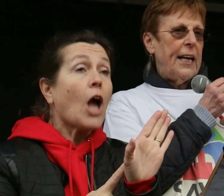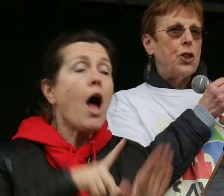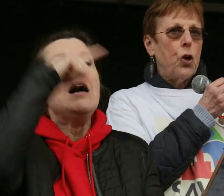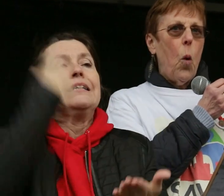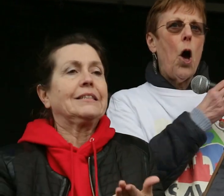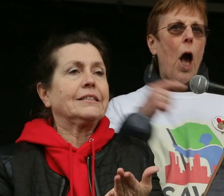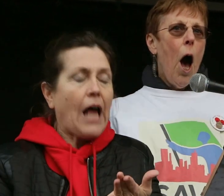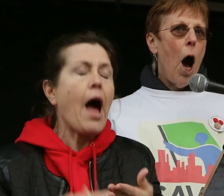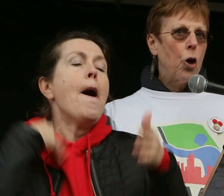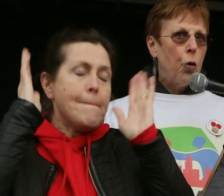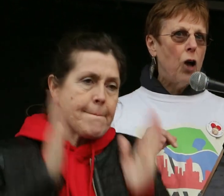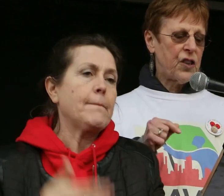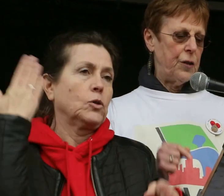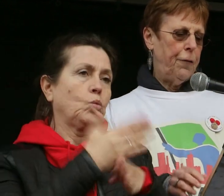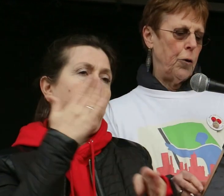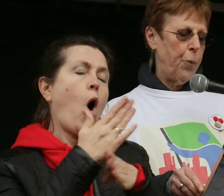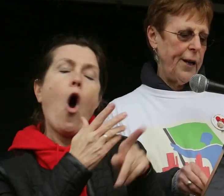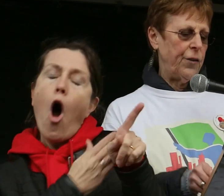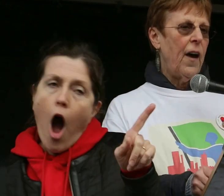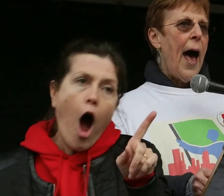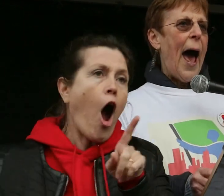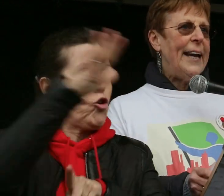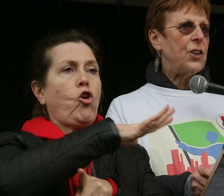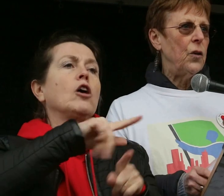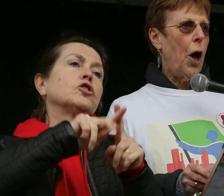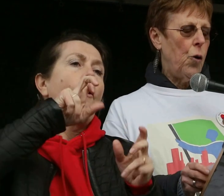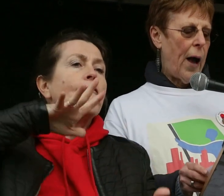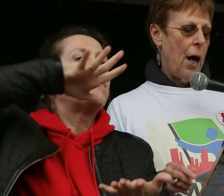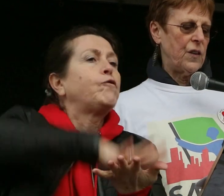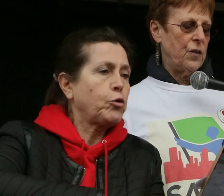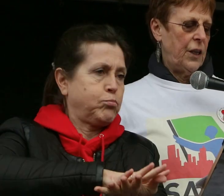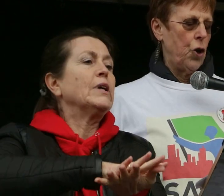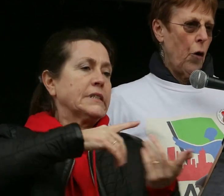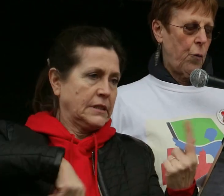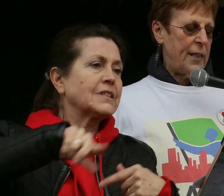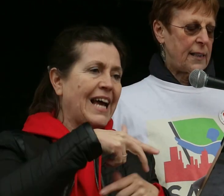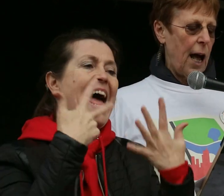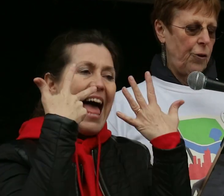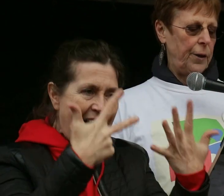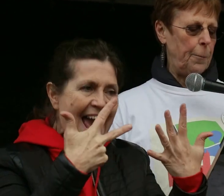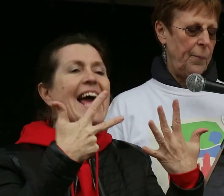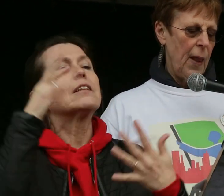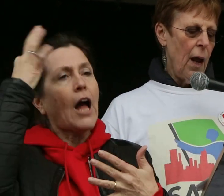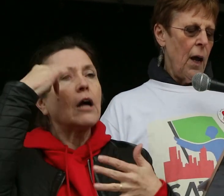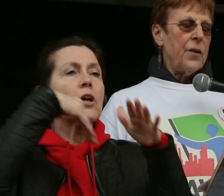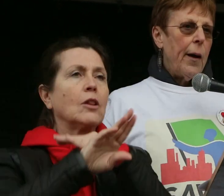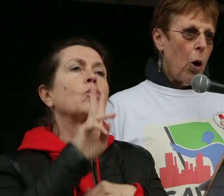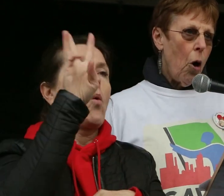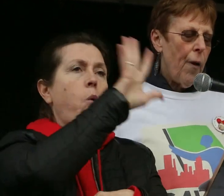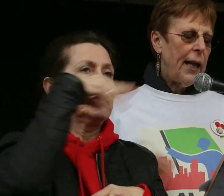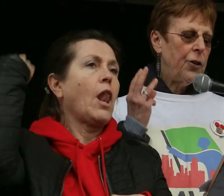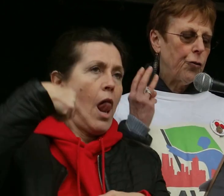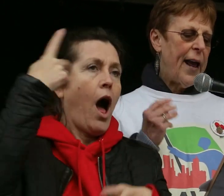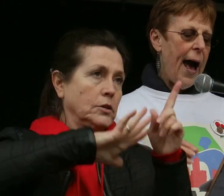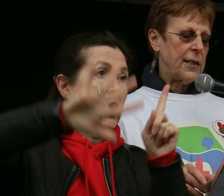decided we needed to work across the footprint, 8 local councils in Northwest London. There